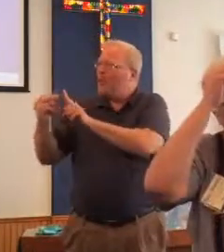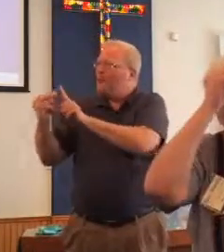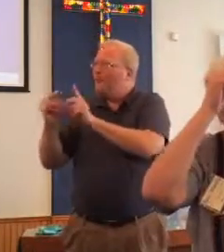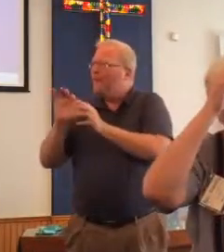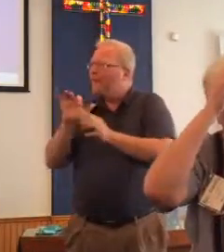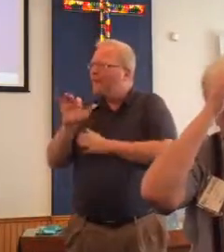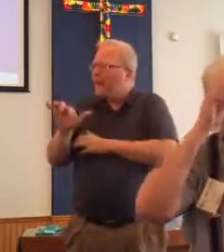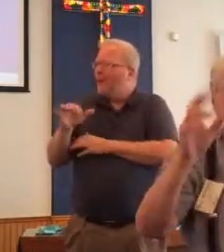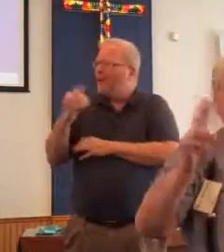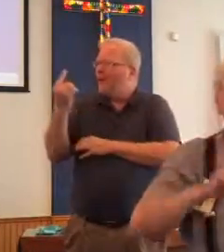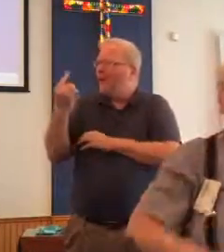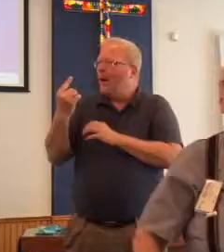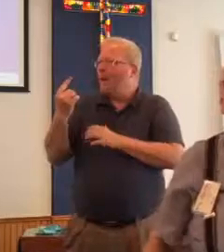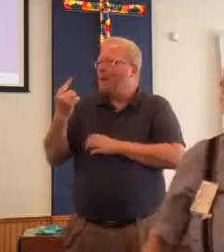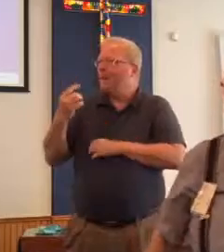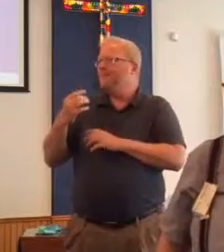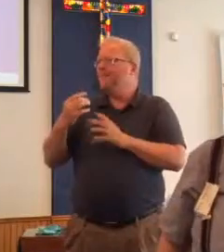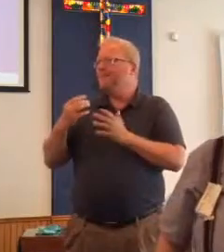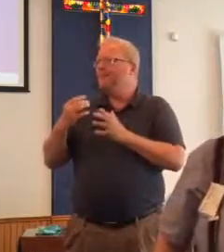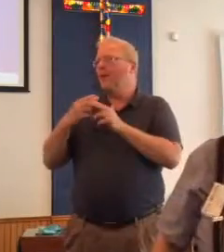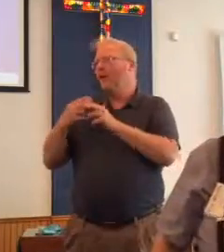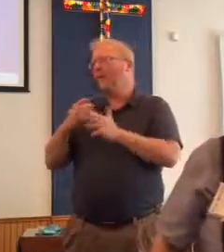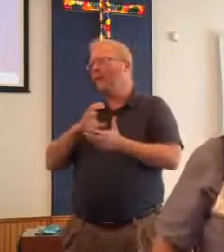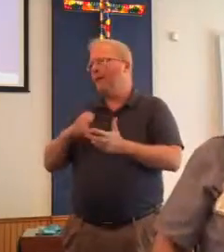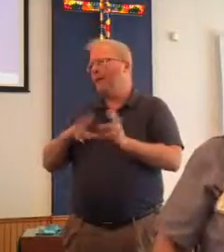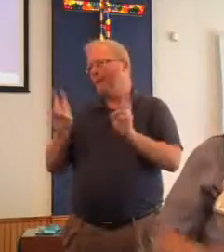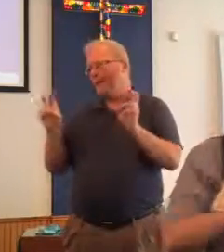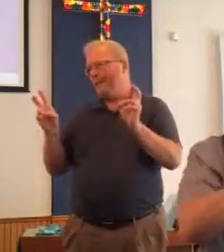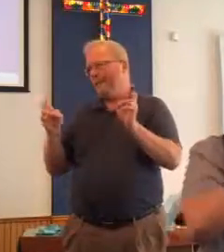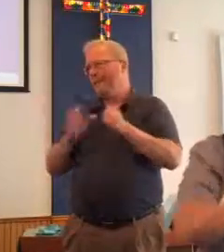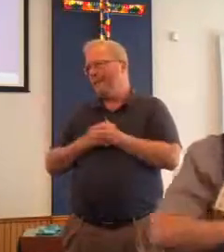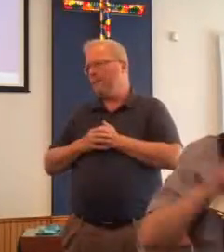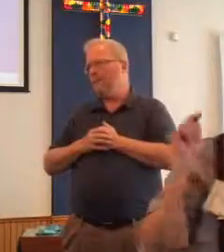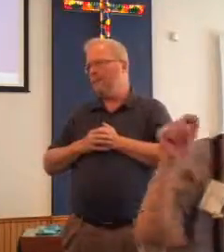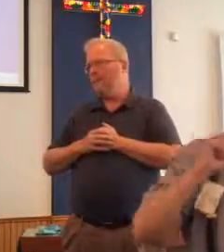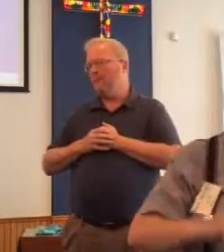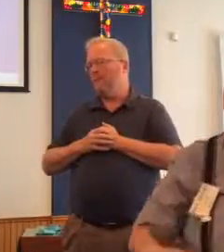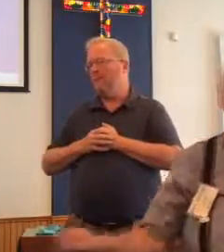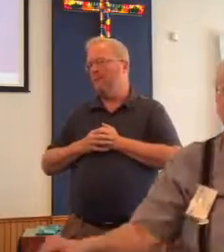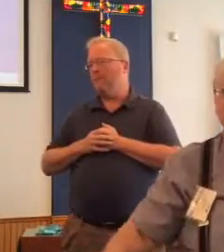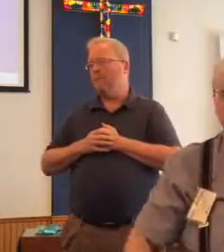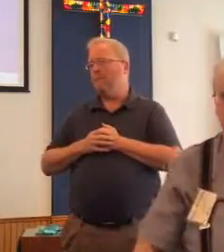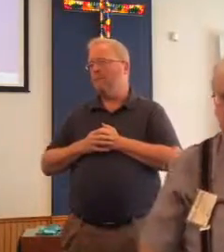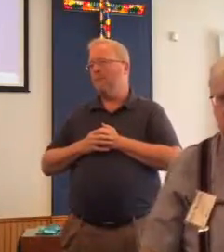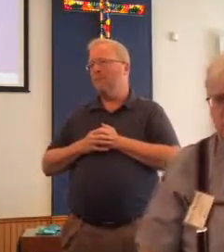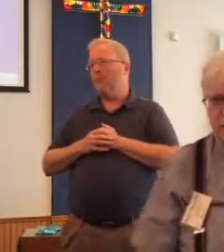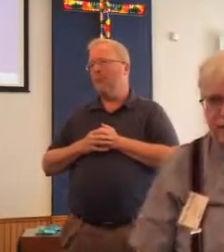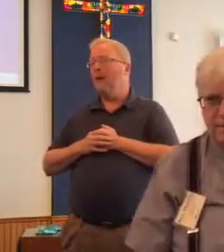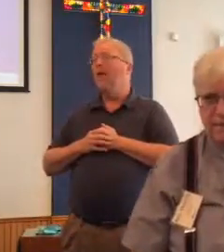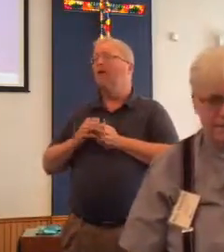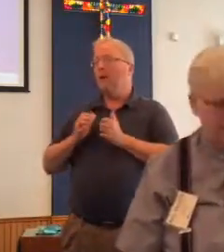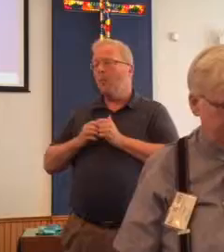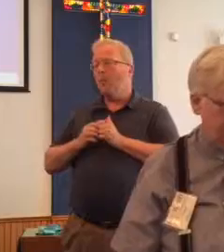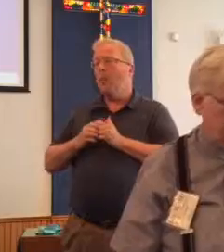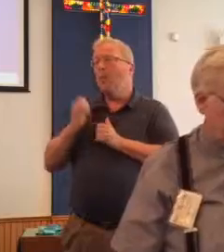That in general, not always, but in general doesn't include